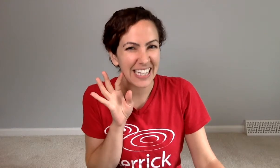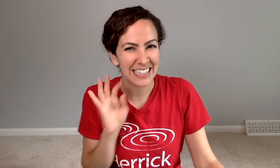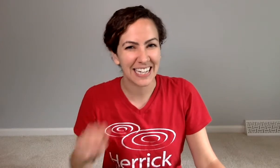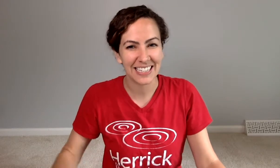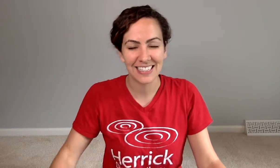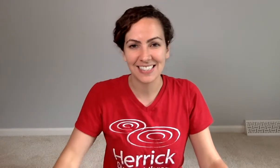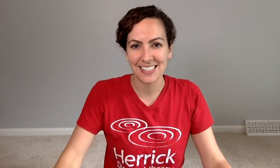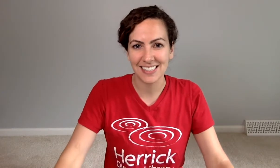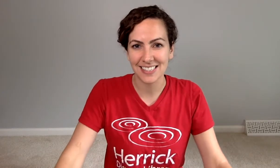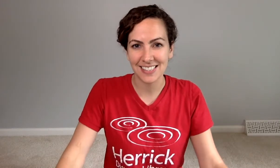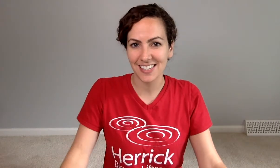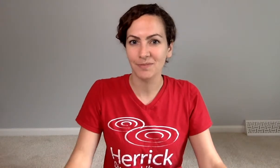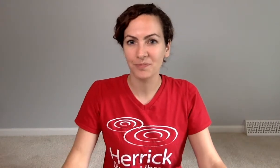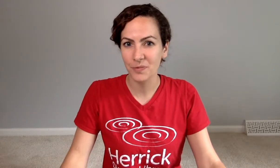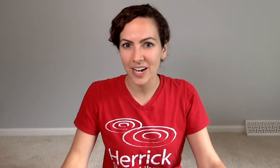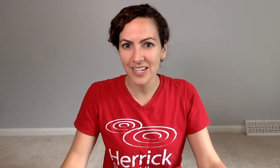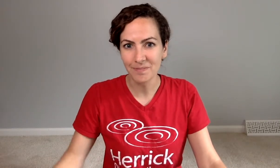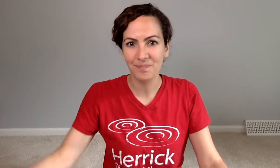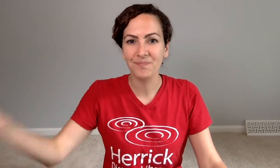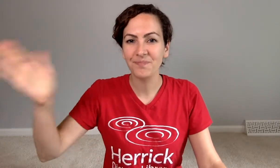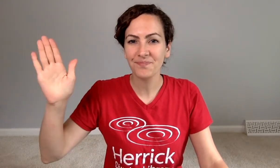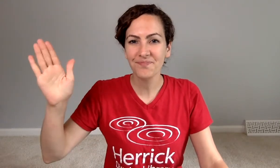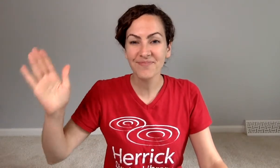that consistency. Ready?